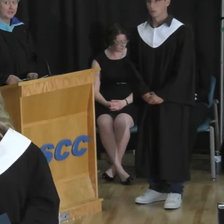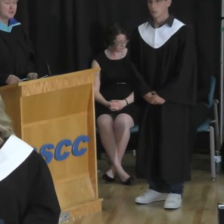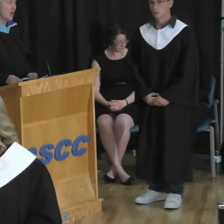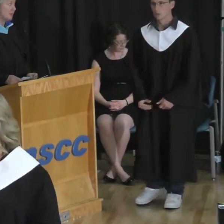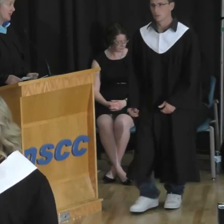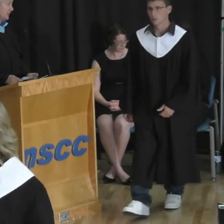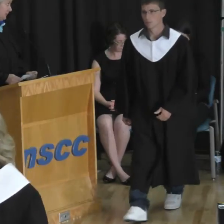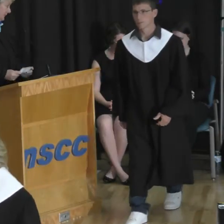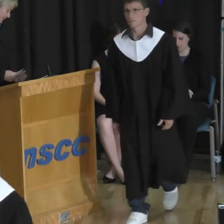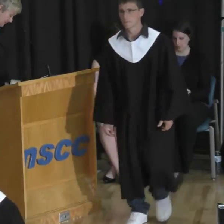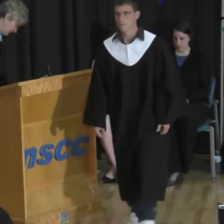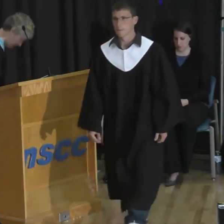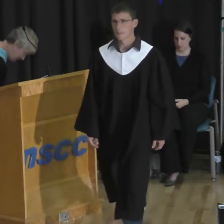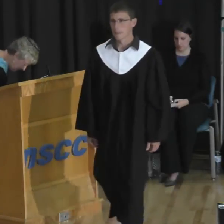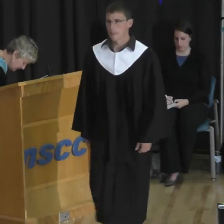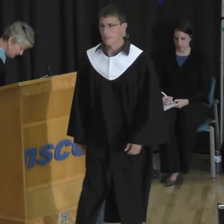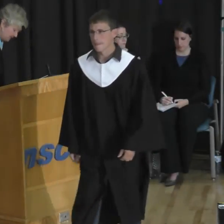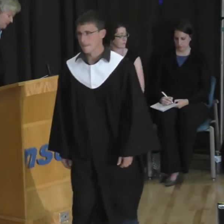Ryan Dominy.